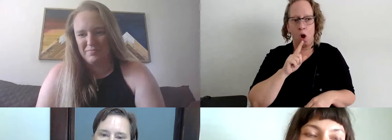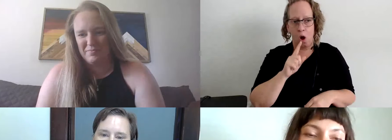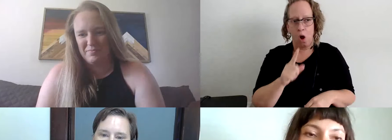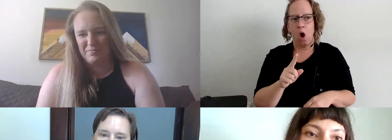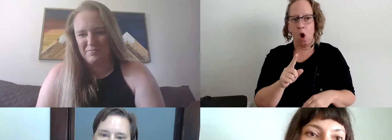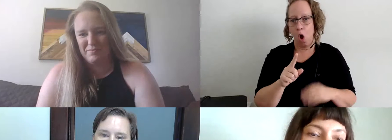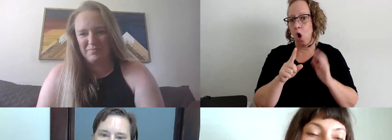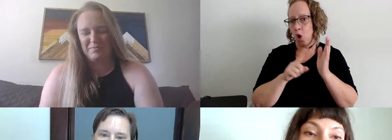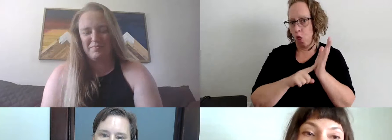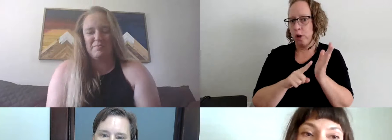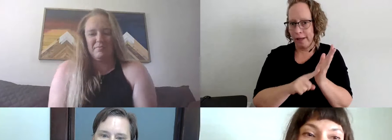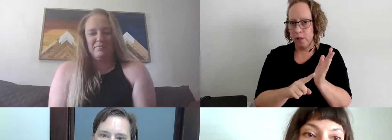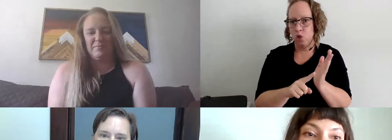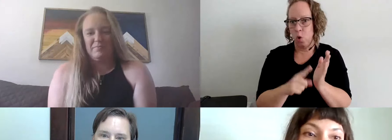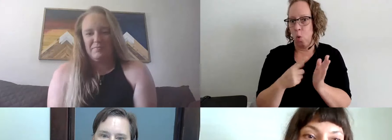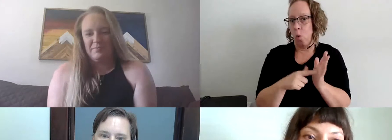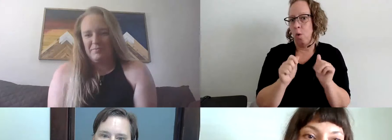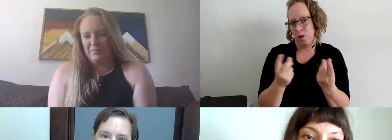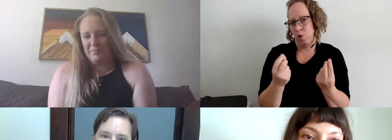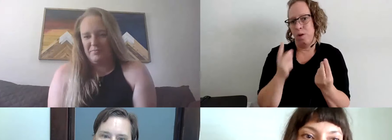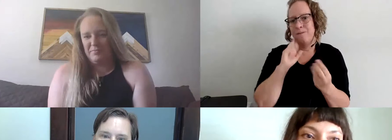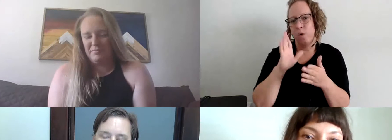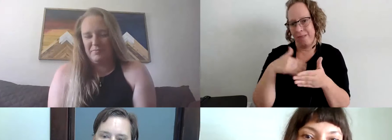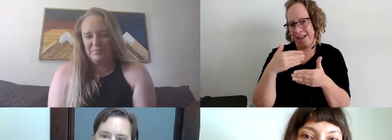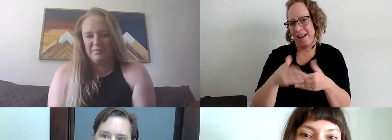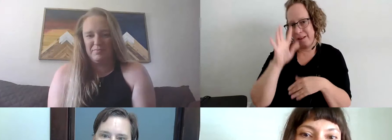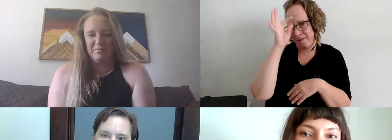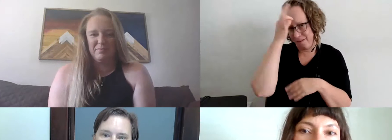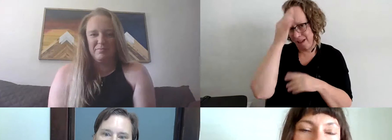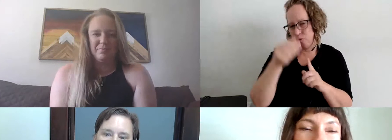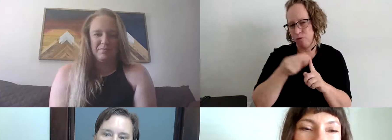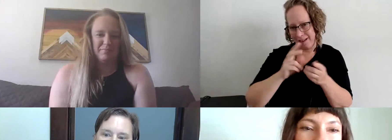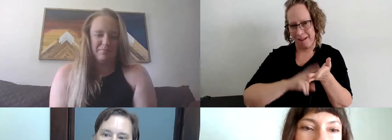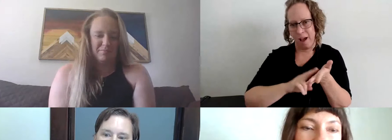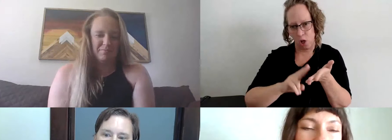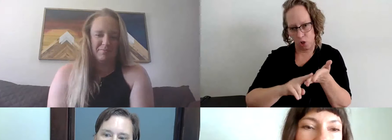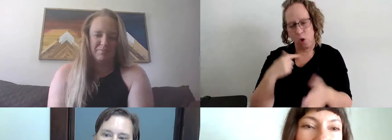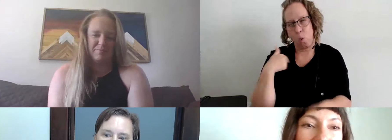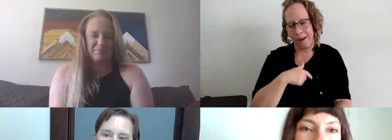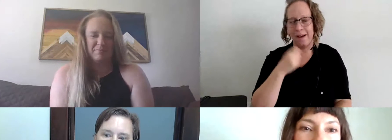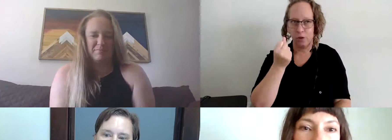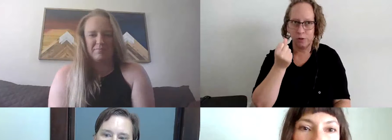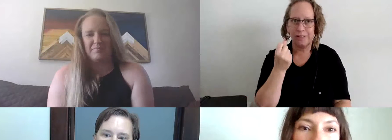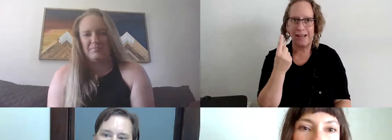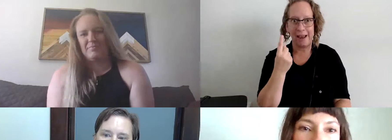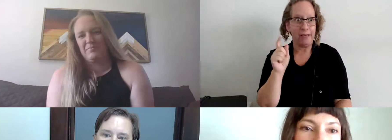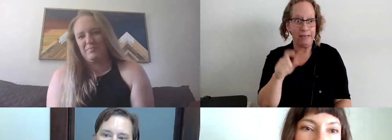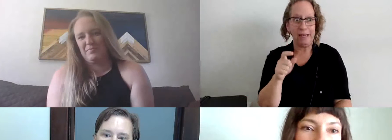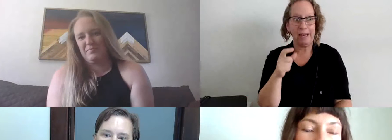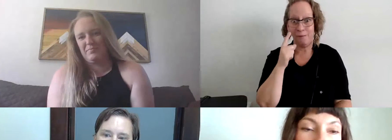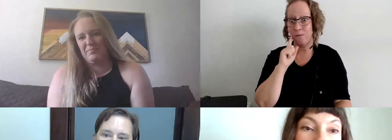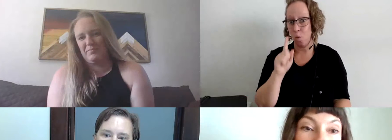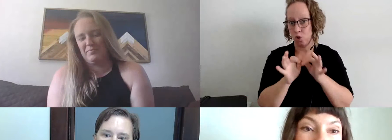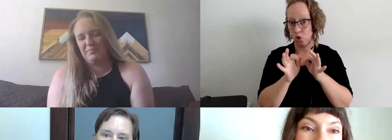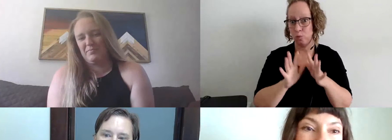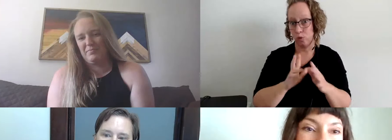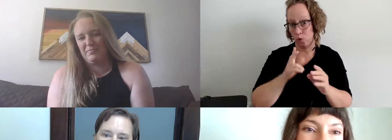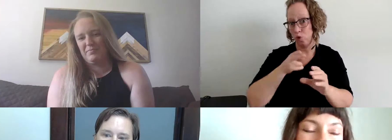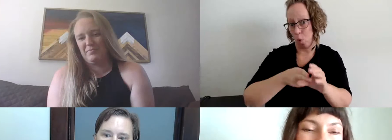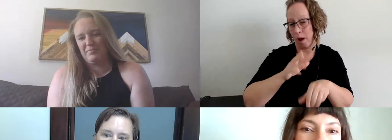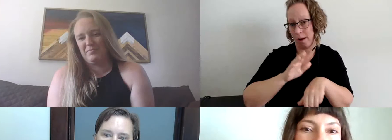look into what we can do for the next Fed Relay contract because we understand the need for interpreters to join